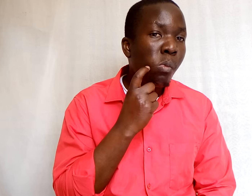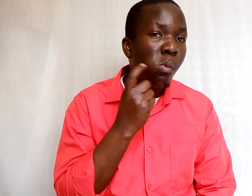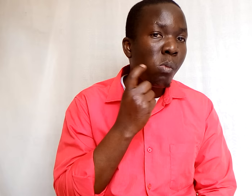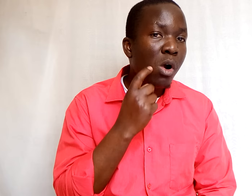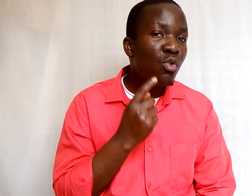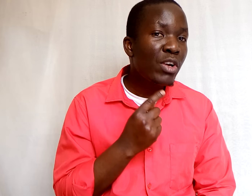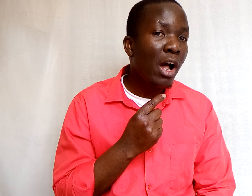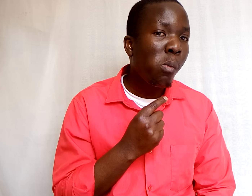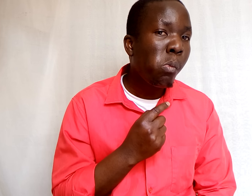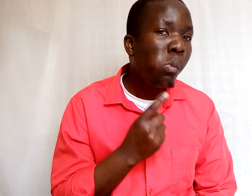Look here.